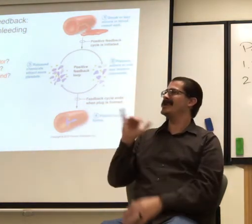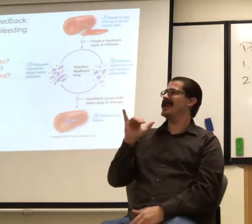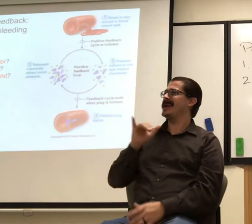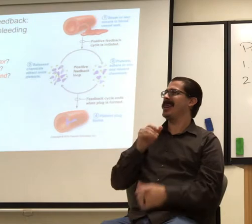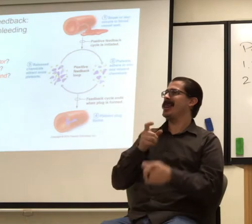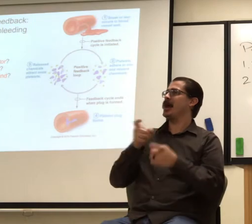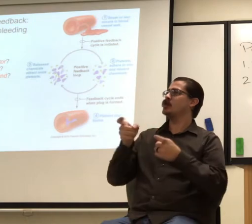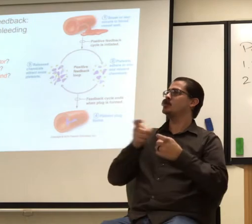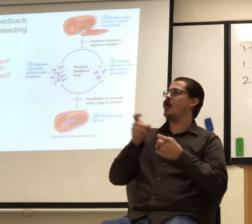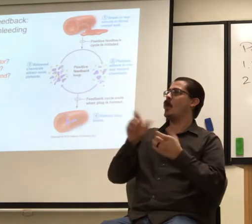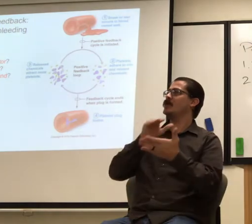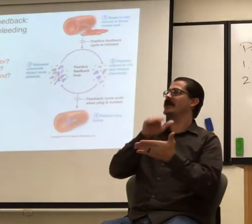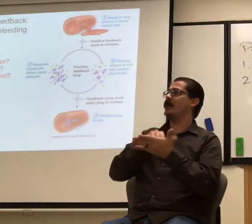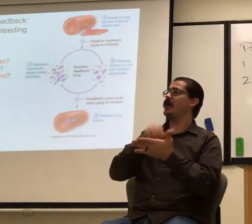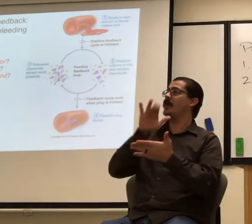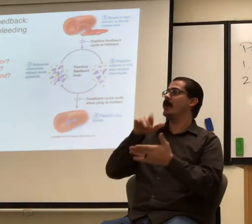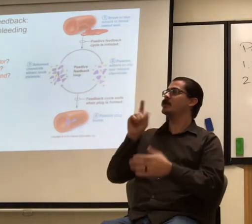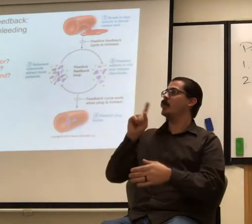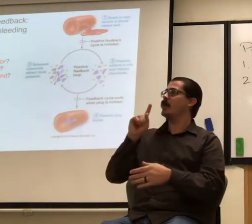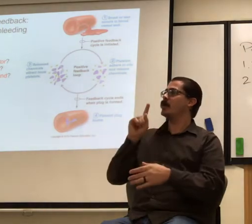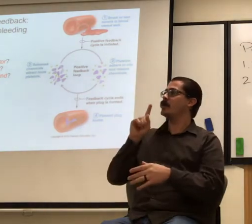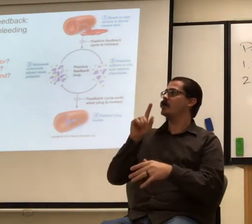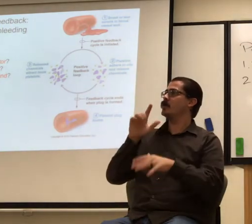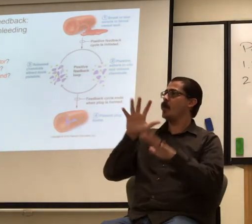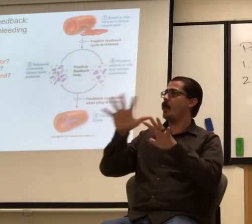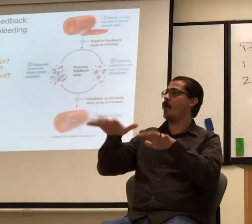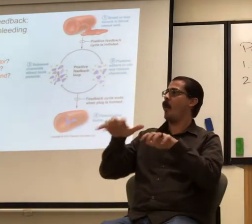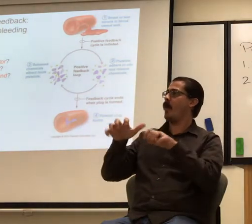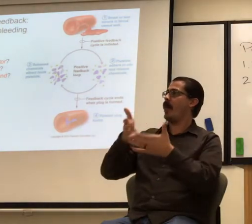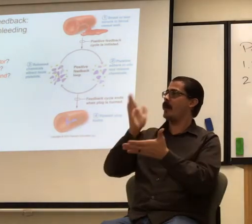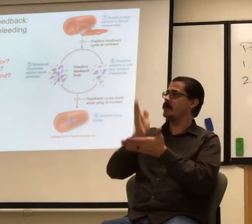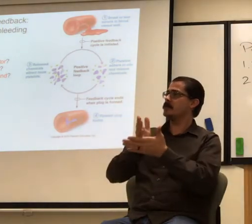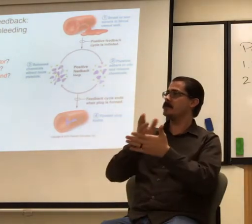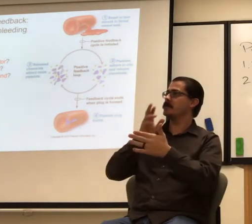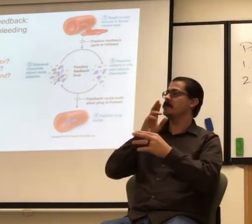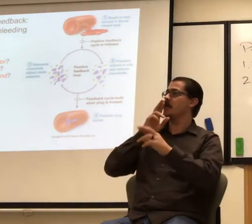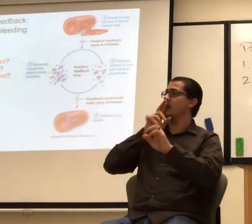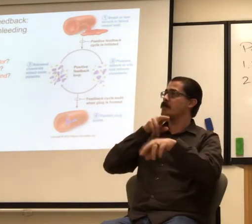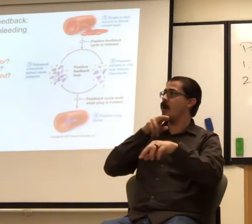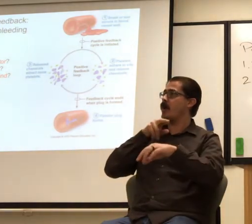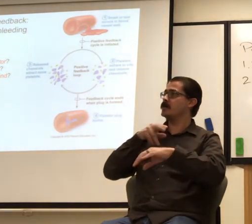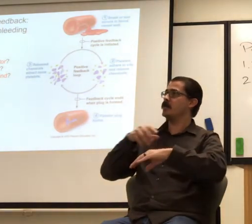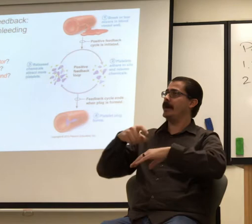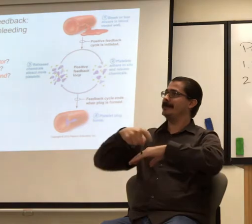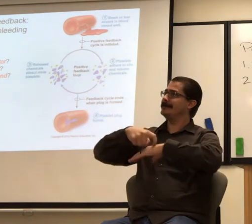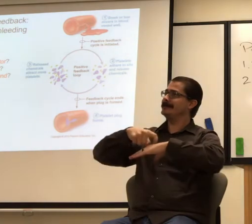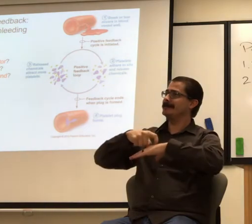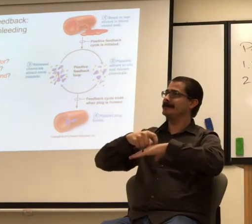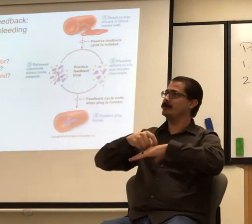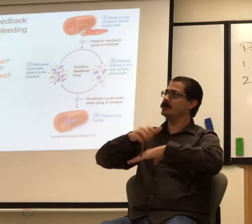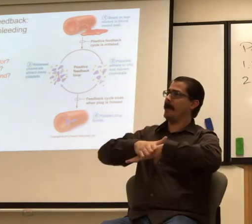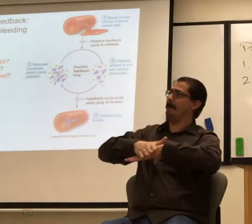center. That is where you'll mobilize the response to plug the hole, so to speak.